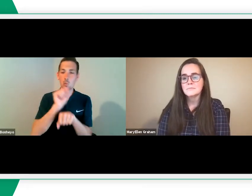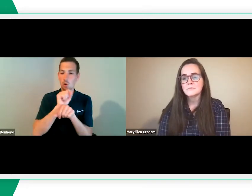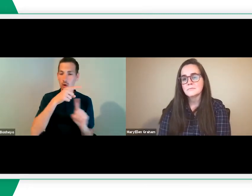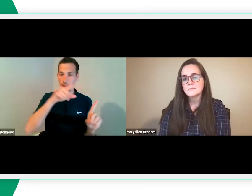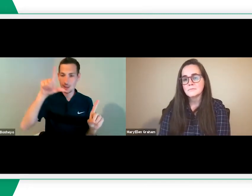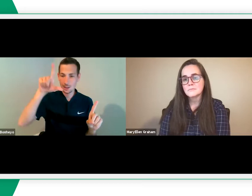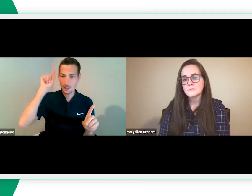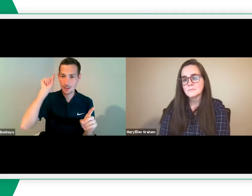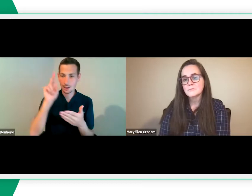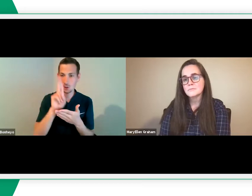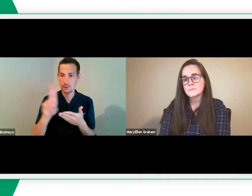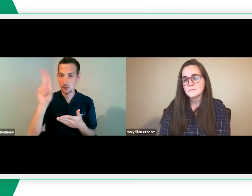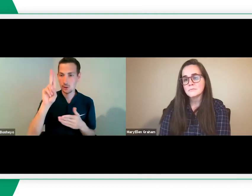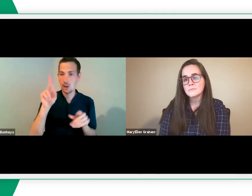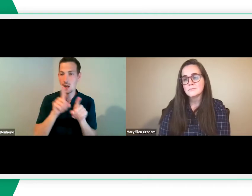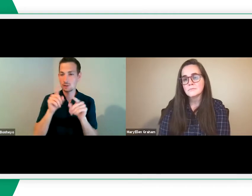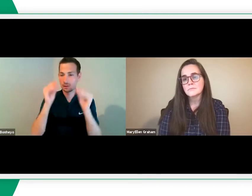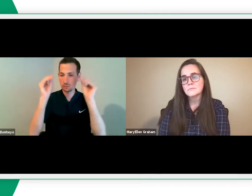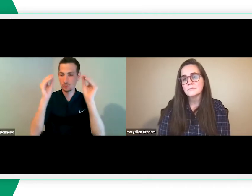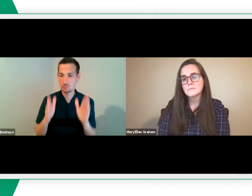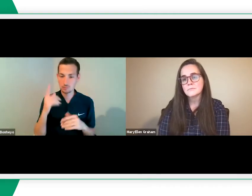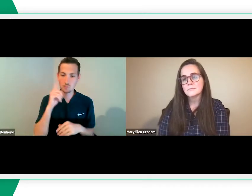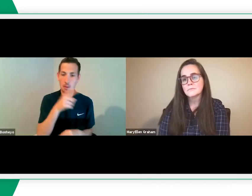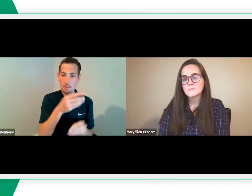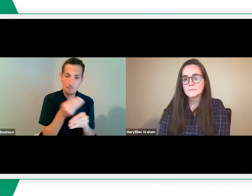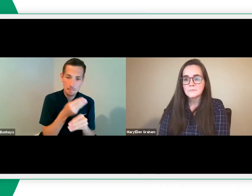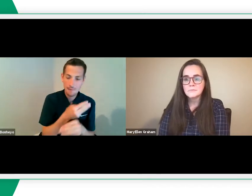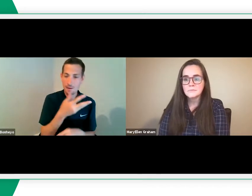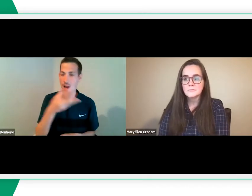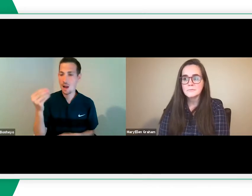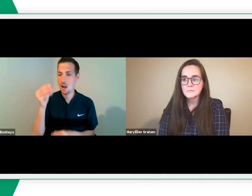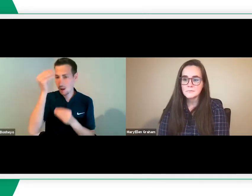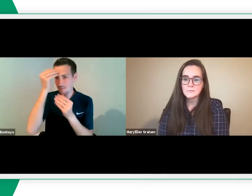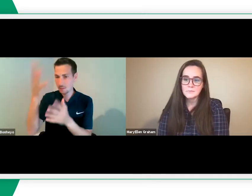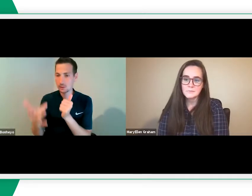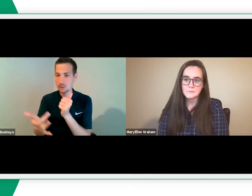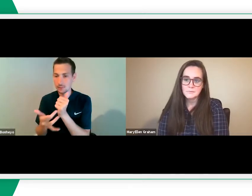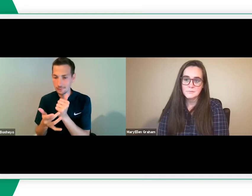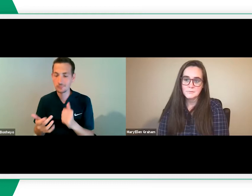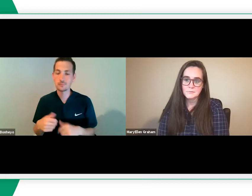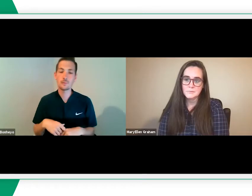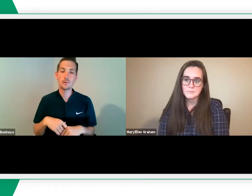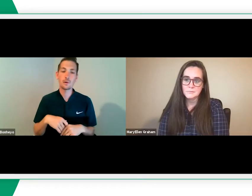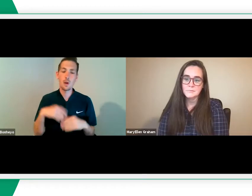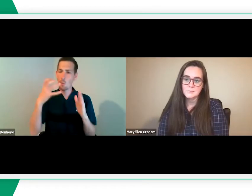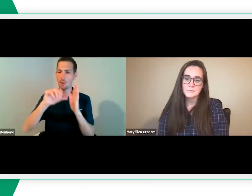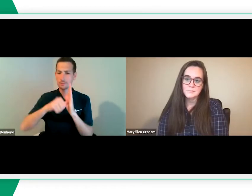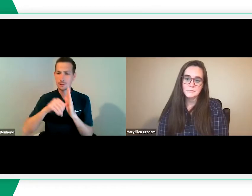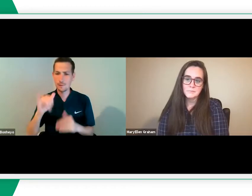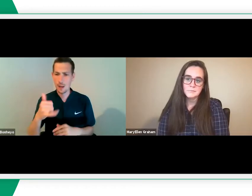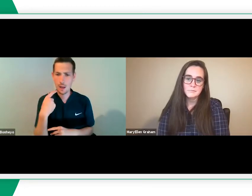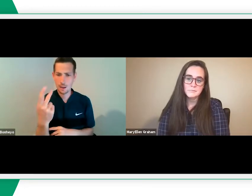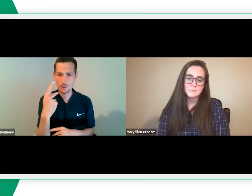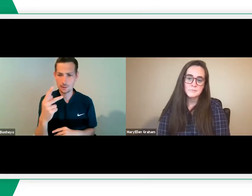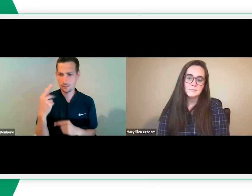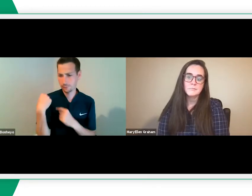in Maryland. I work at Gallaudet University as a teacher of math and information